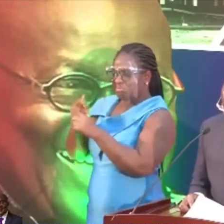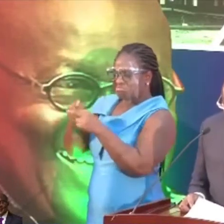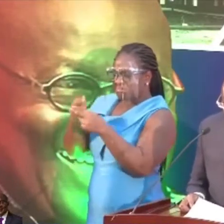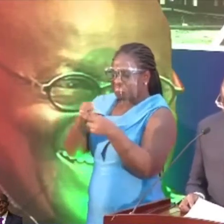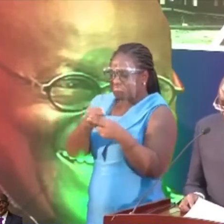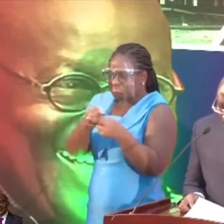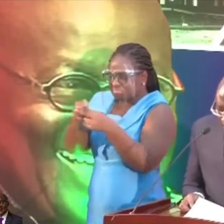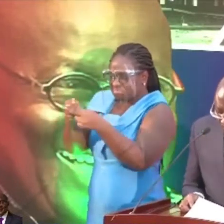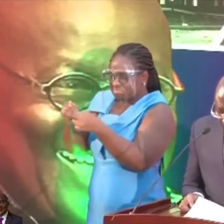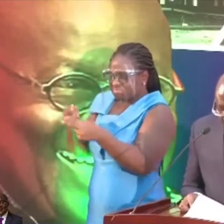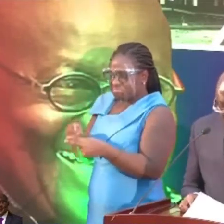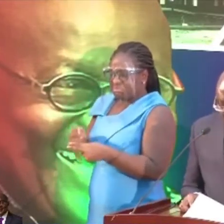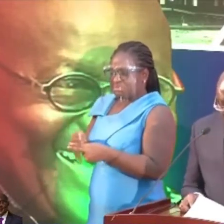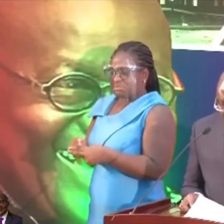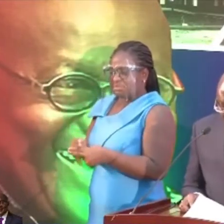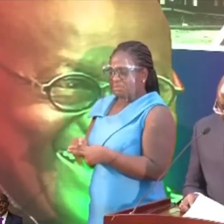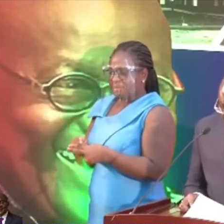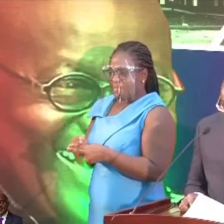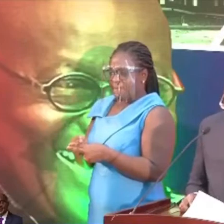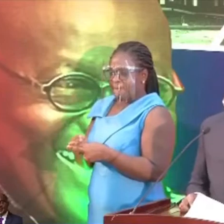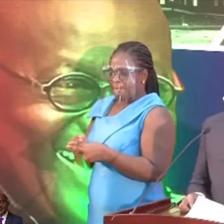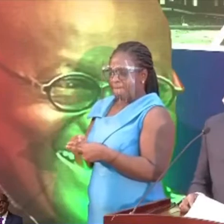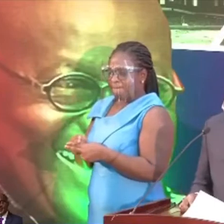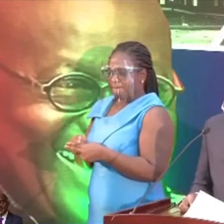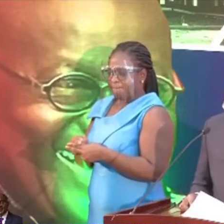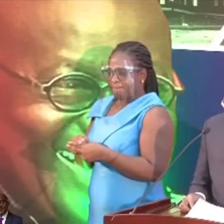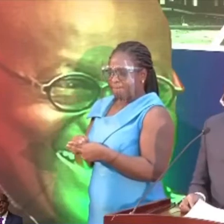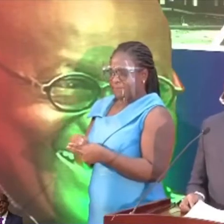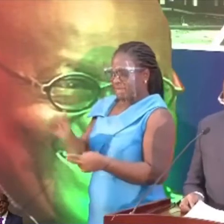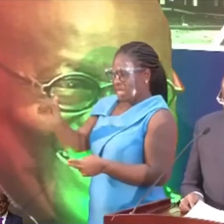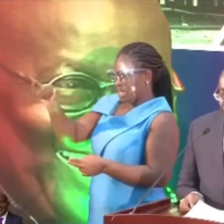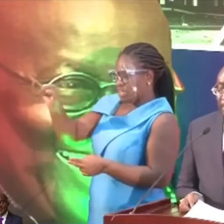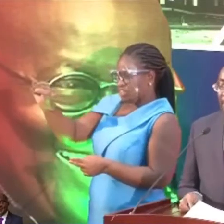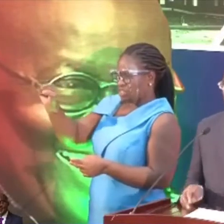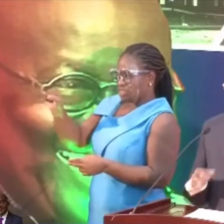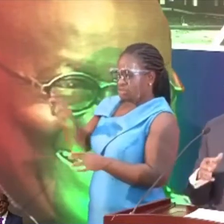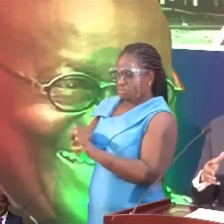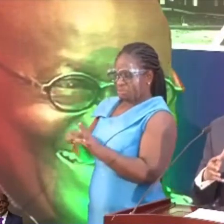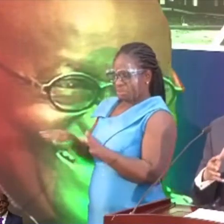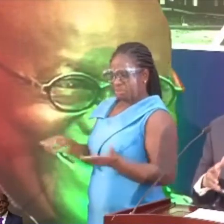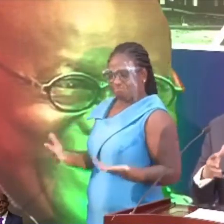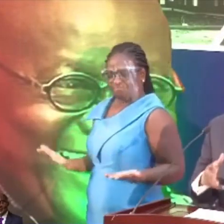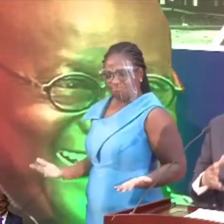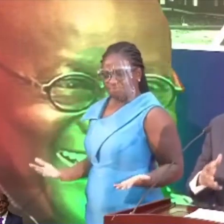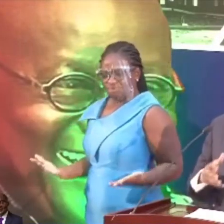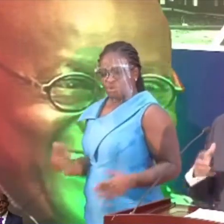Afedie, Joabeng, Senieja in the Ashanti region. So we are doing a lot in